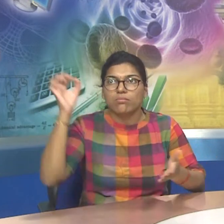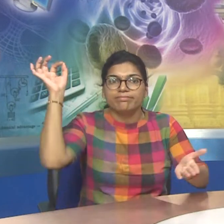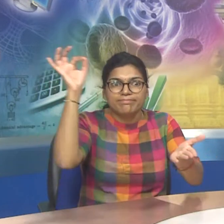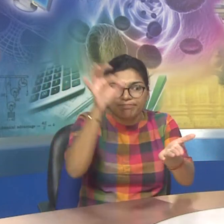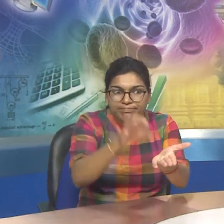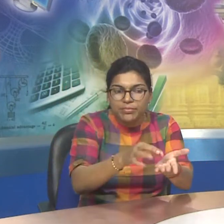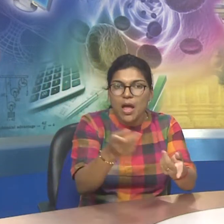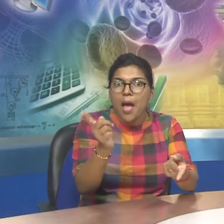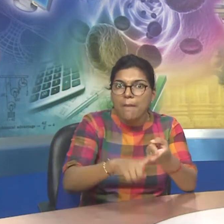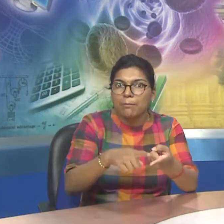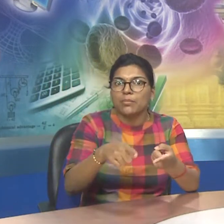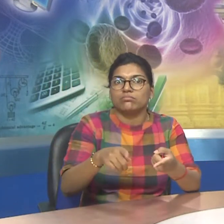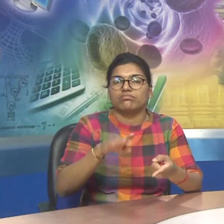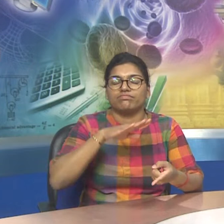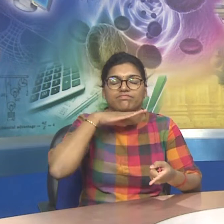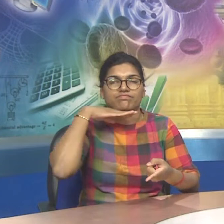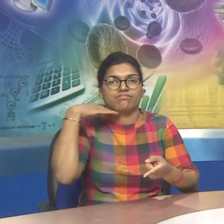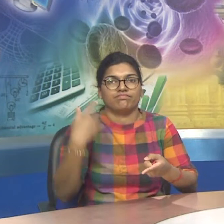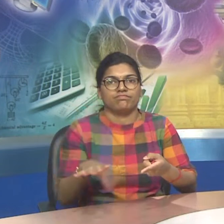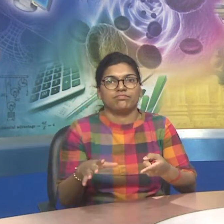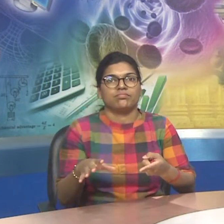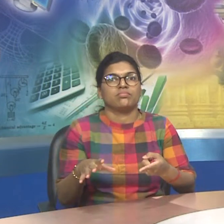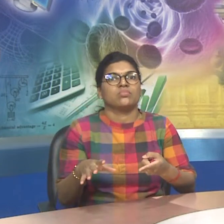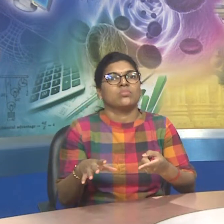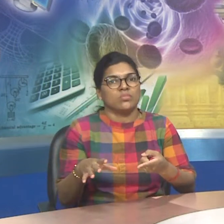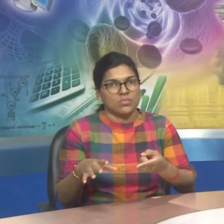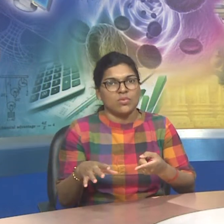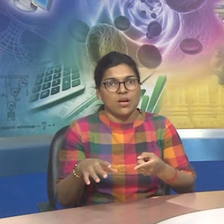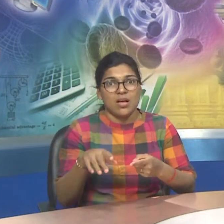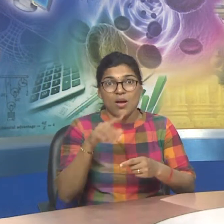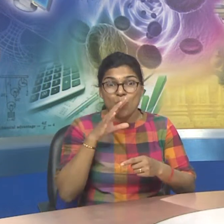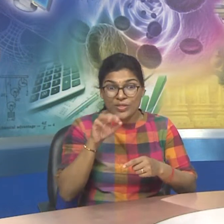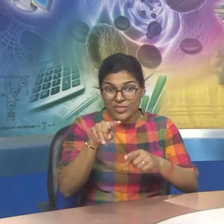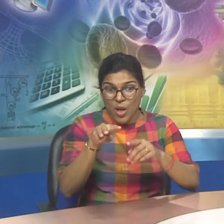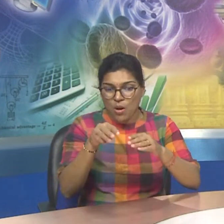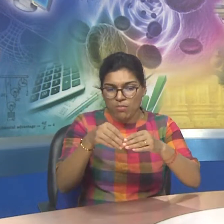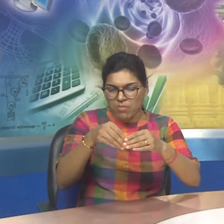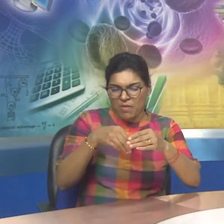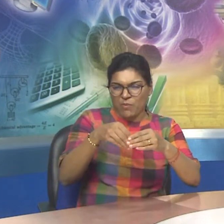unfortunately, Sadako died before she could complete the task.